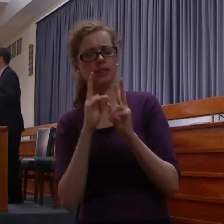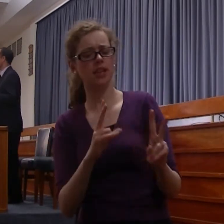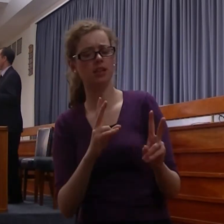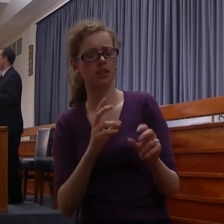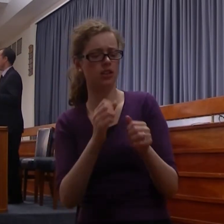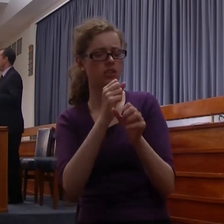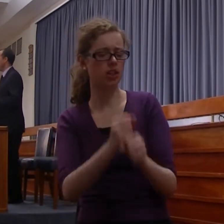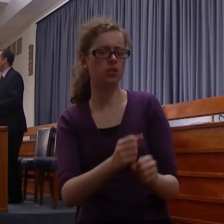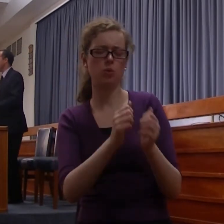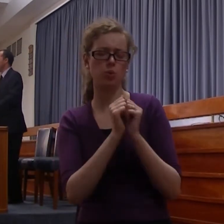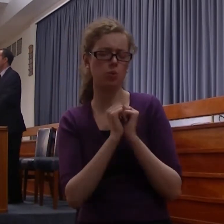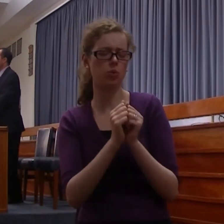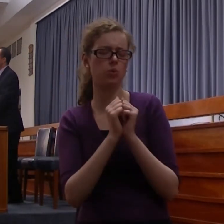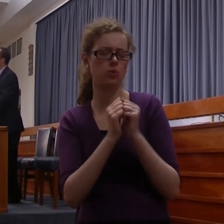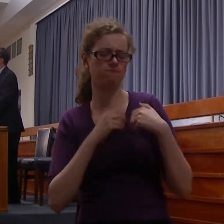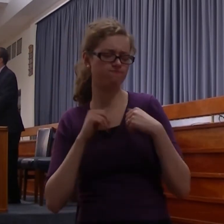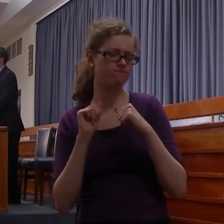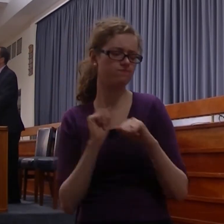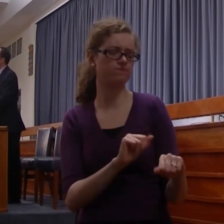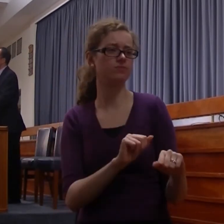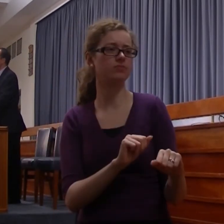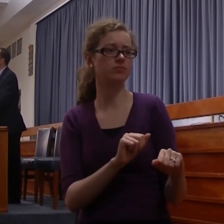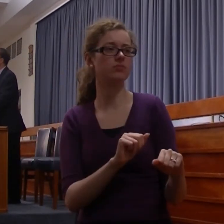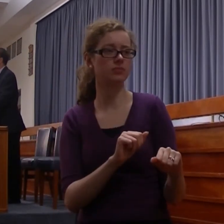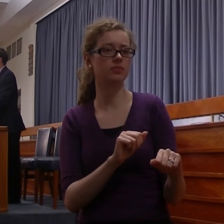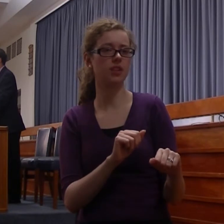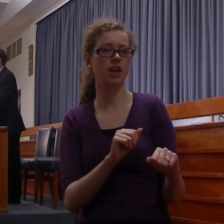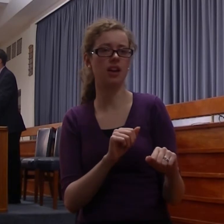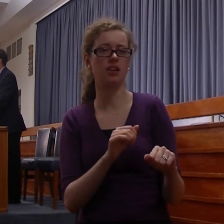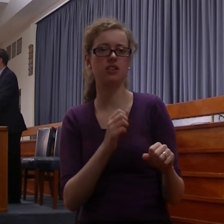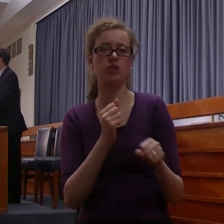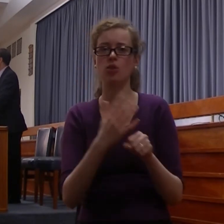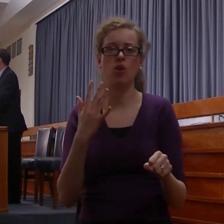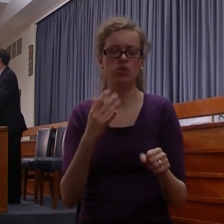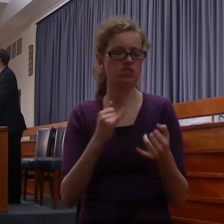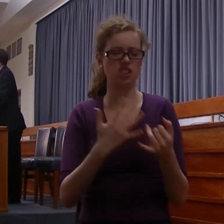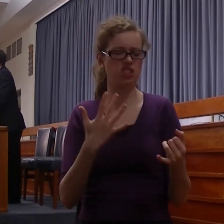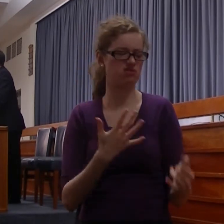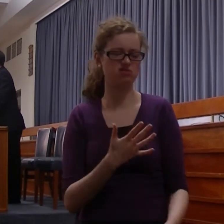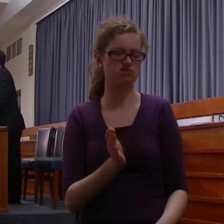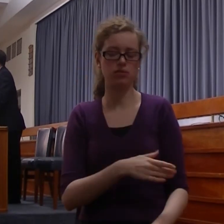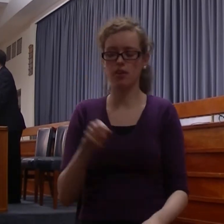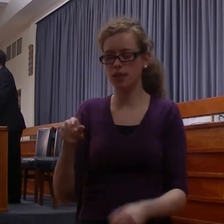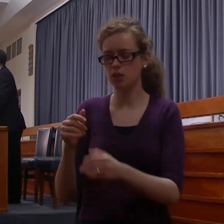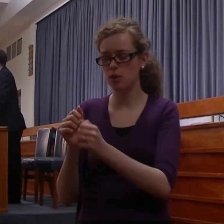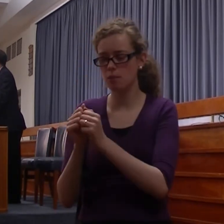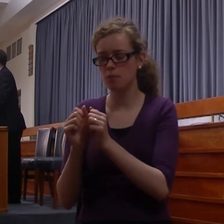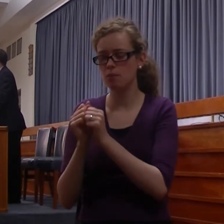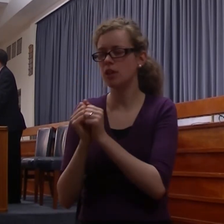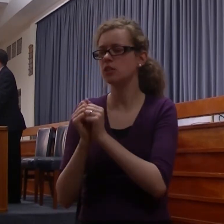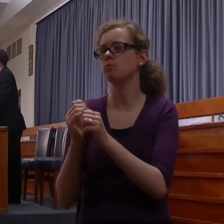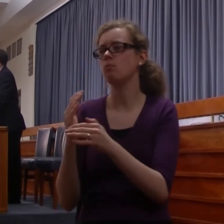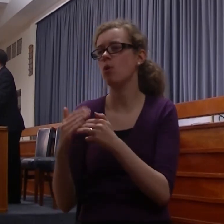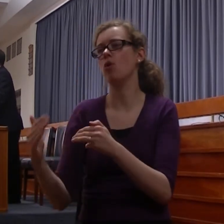is precious to you, but for the Lord Jesus Christ, his church is precious. I would say it's even